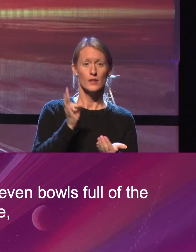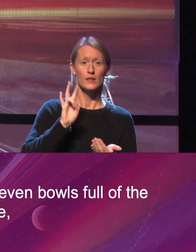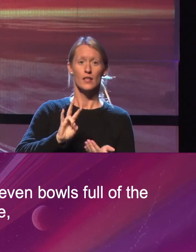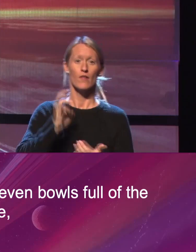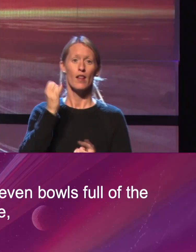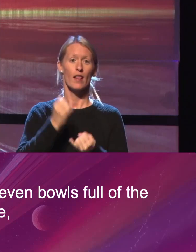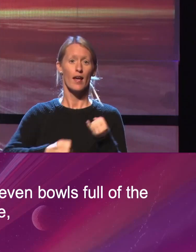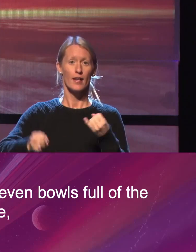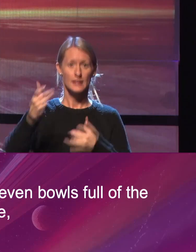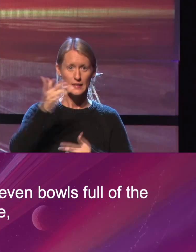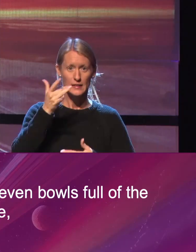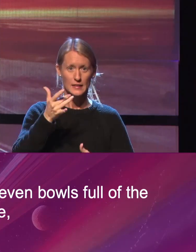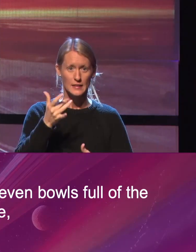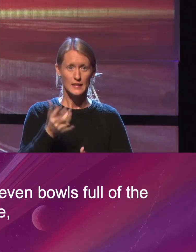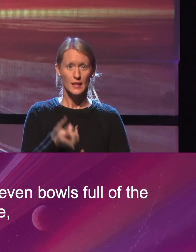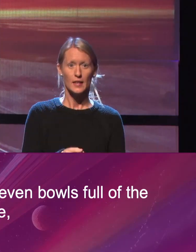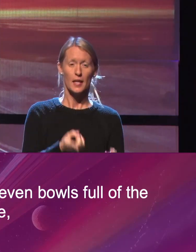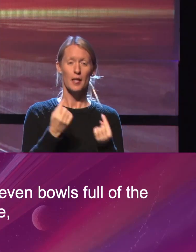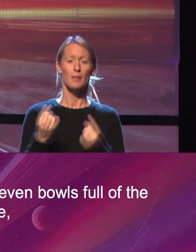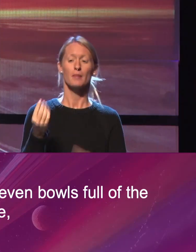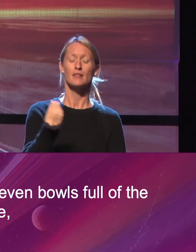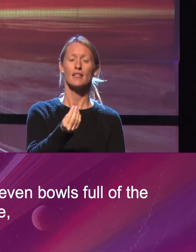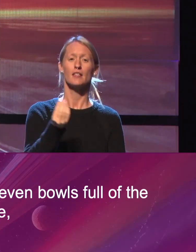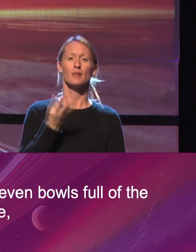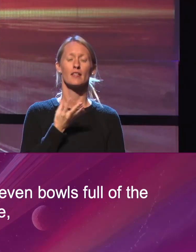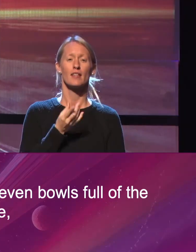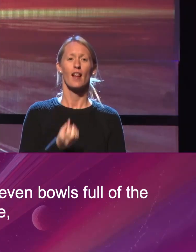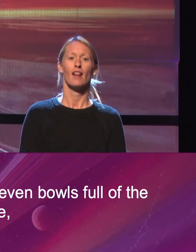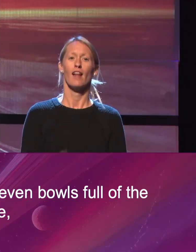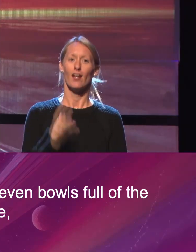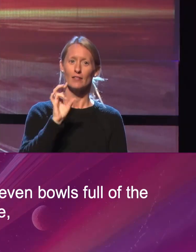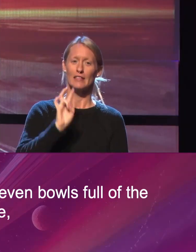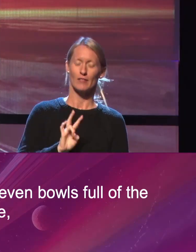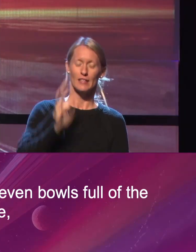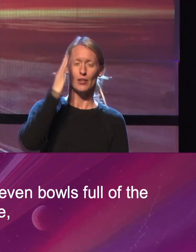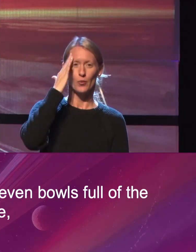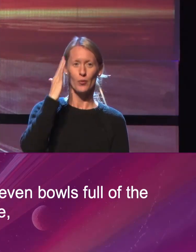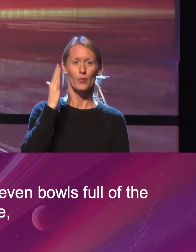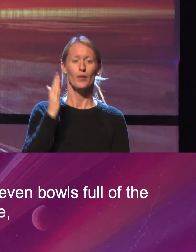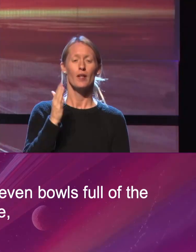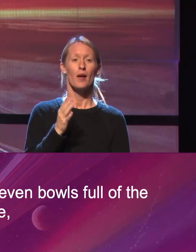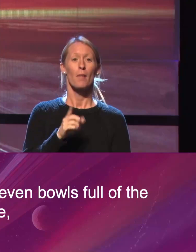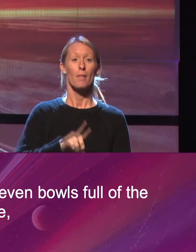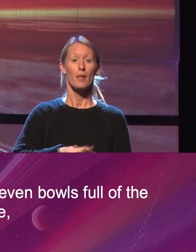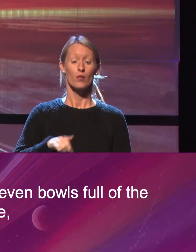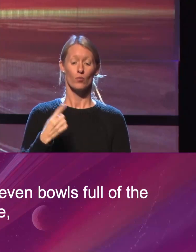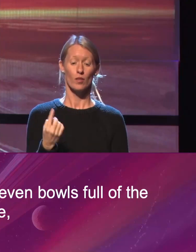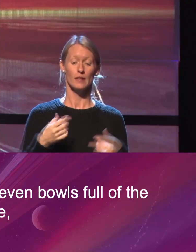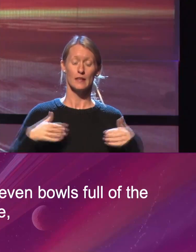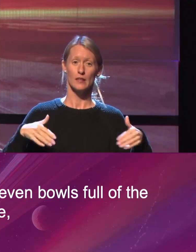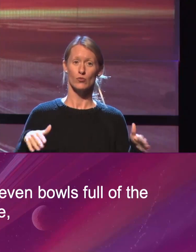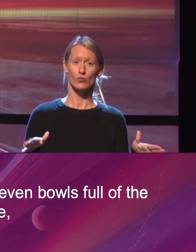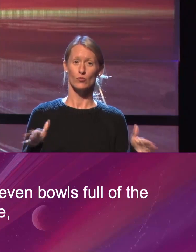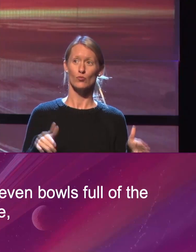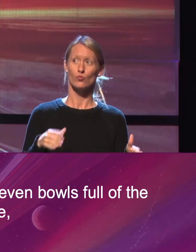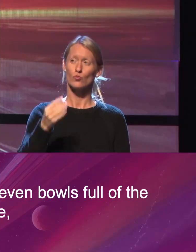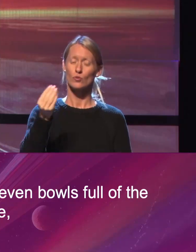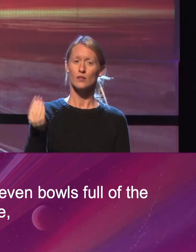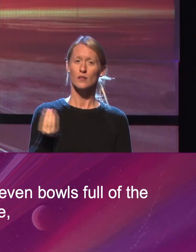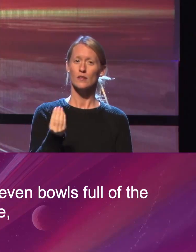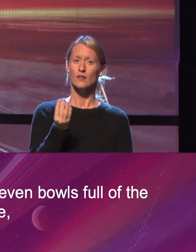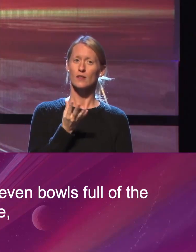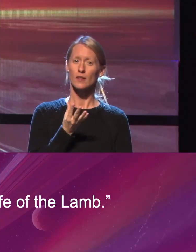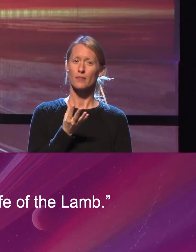7s in there, I get it. You're like, bowls and plagues, what's that all about? We're not talking about that today. It says, one of those angels came and said to me this,